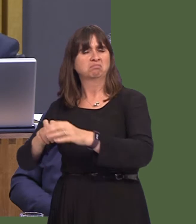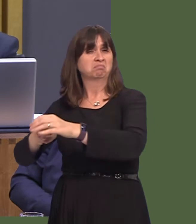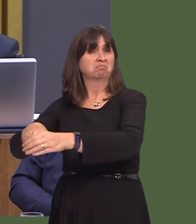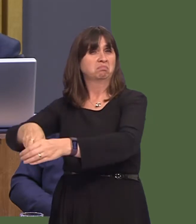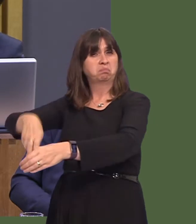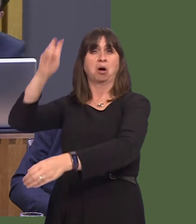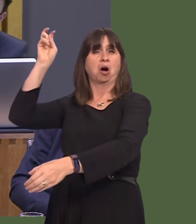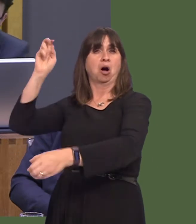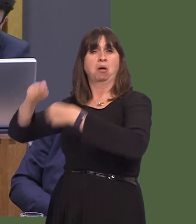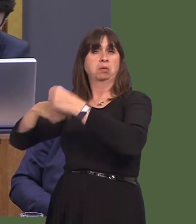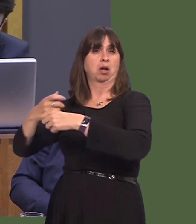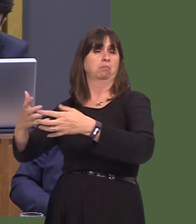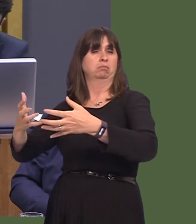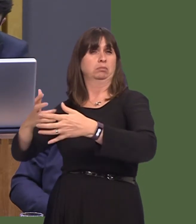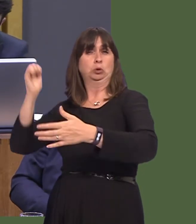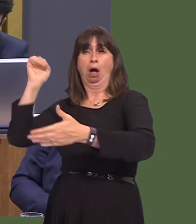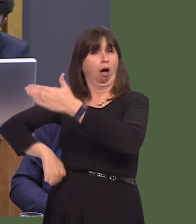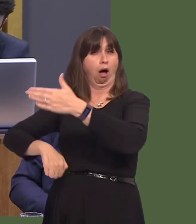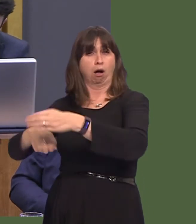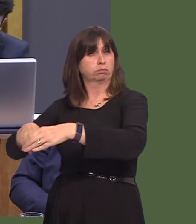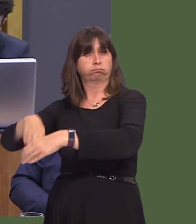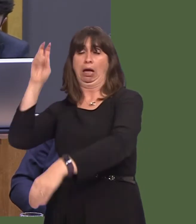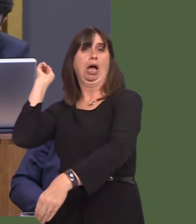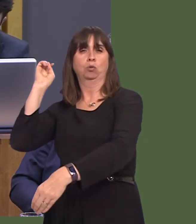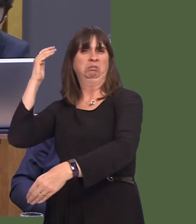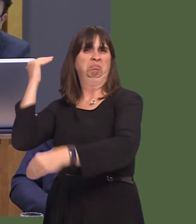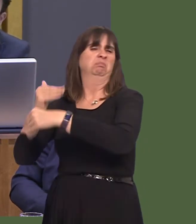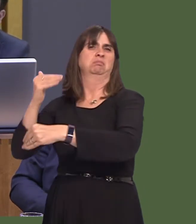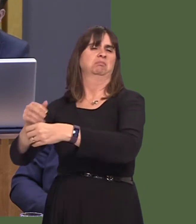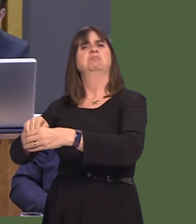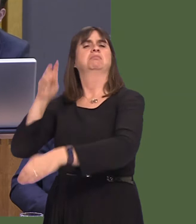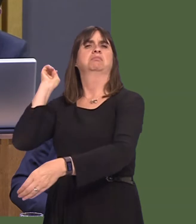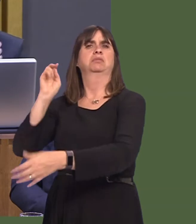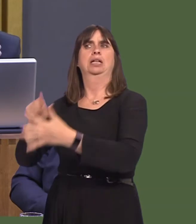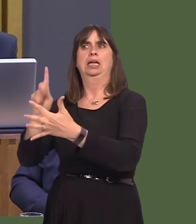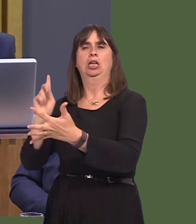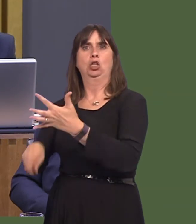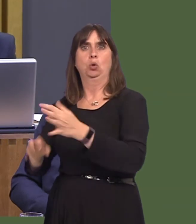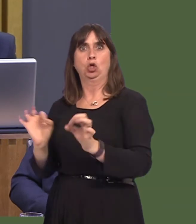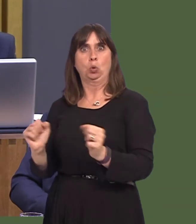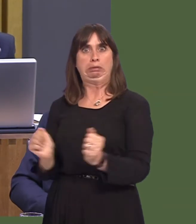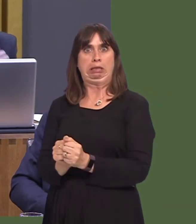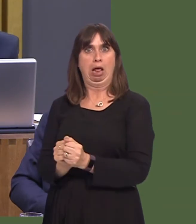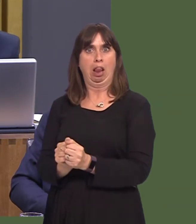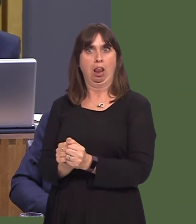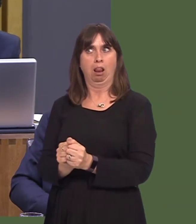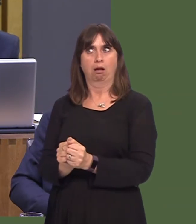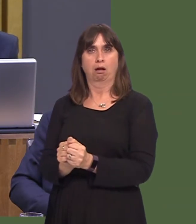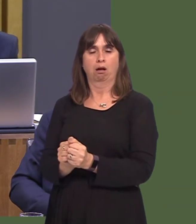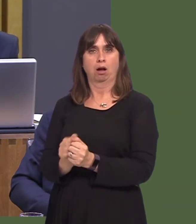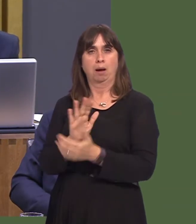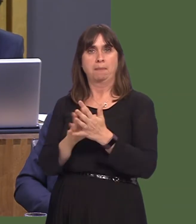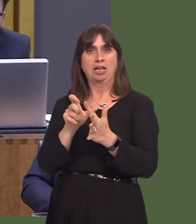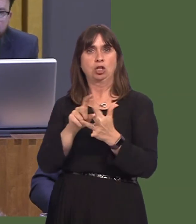doomsday Brexit, under which the second worst scenario of us leaving the EU without a deal would lead to the Port